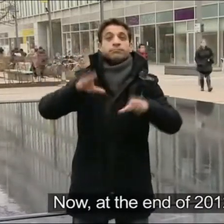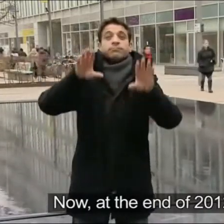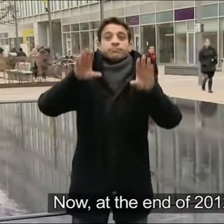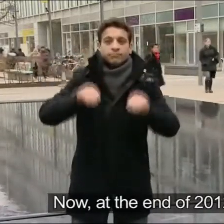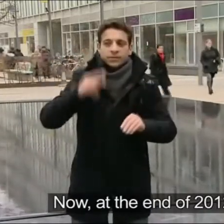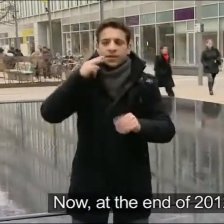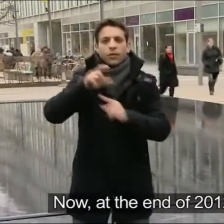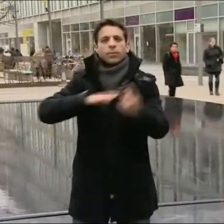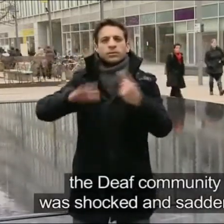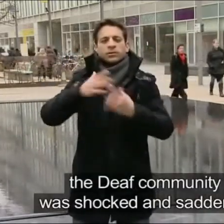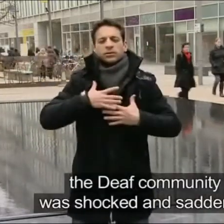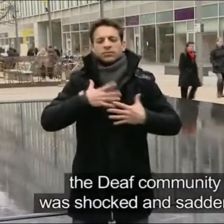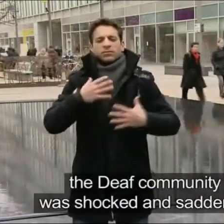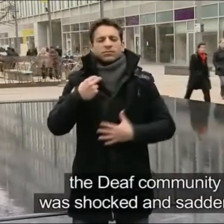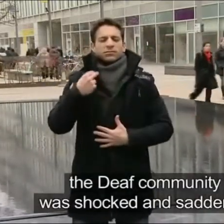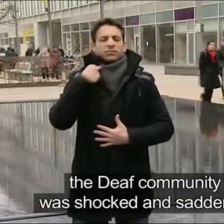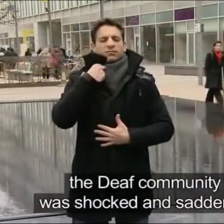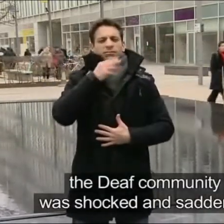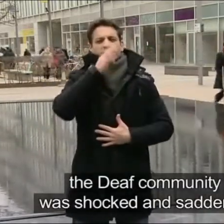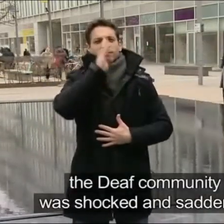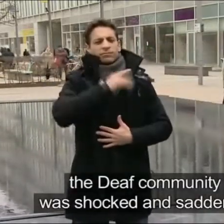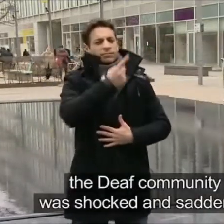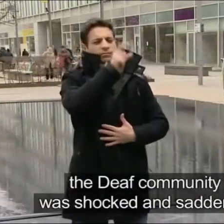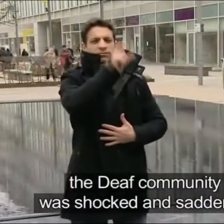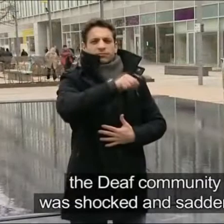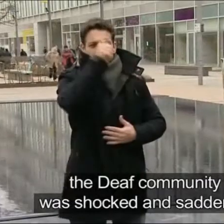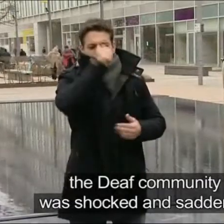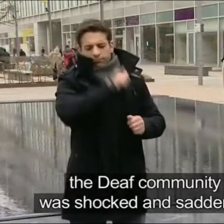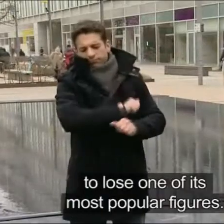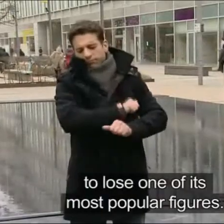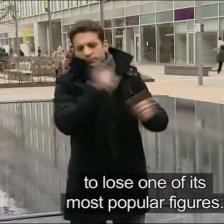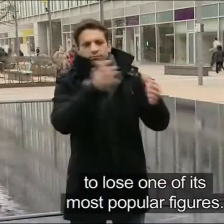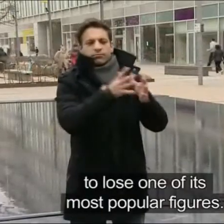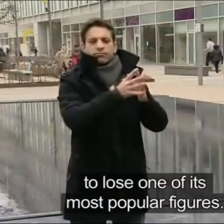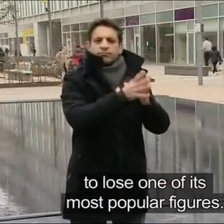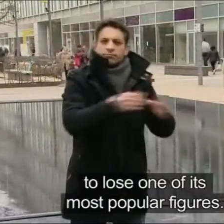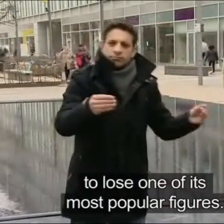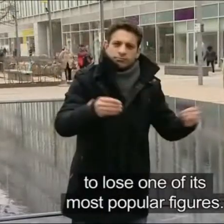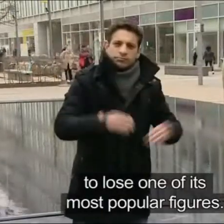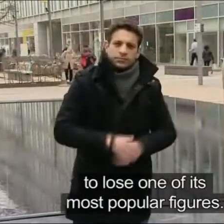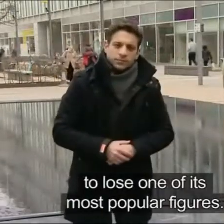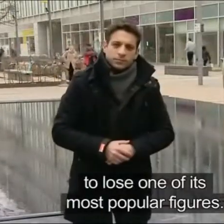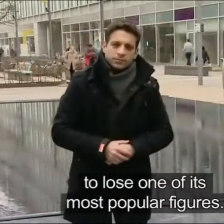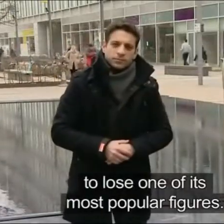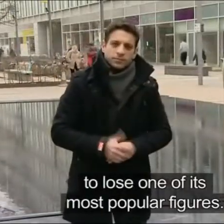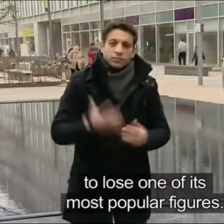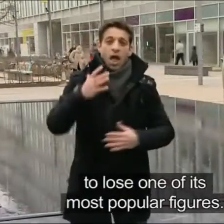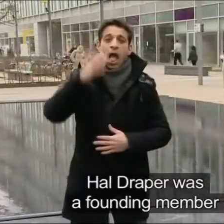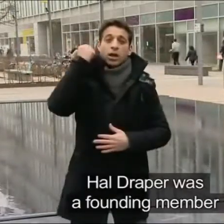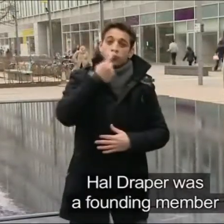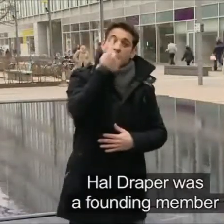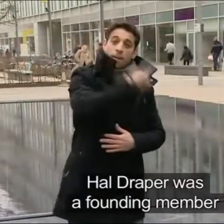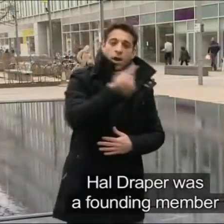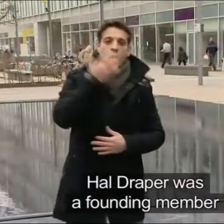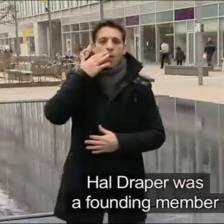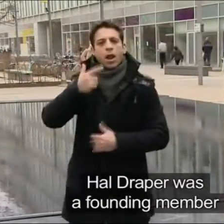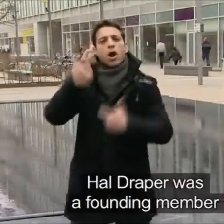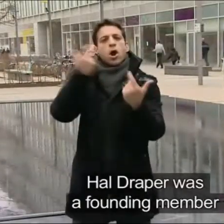Now, at the end of 2012, the deaf community was shocked and saddened to lose one of its most popular